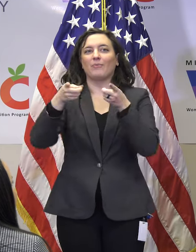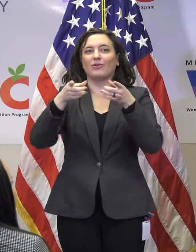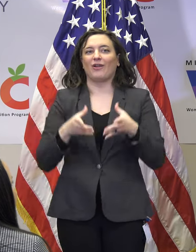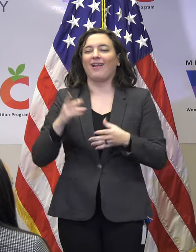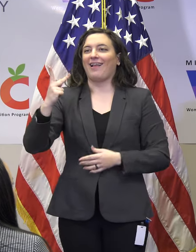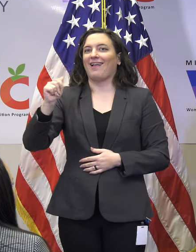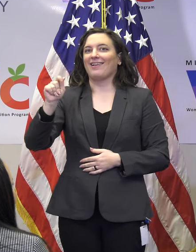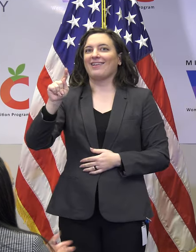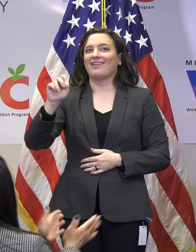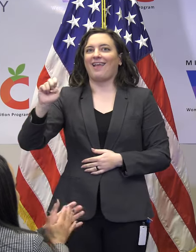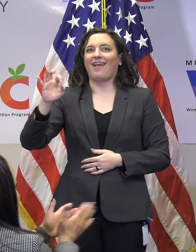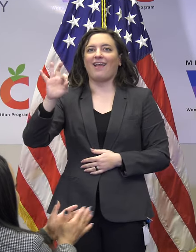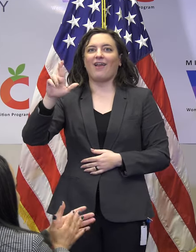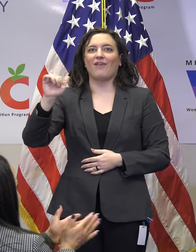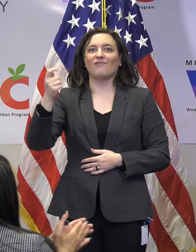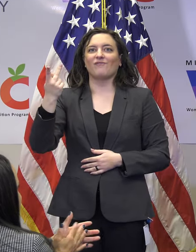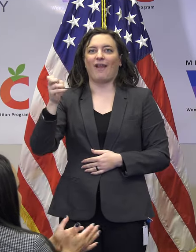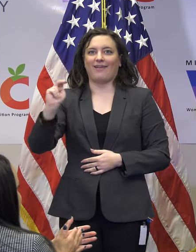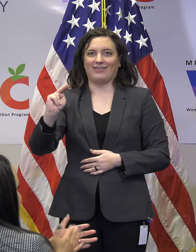of Health. Thank you.